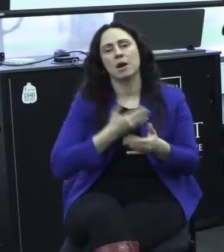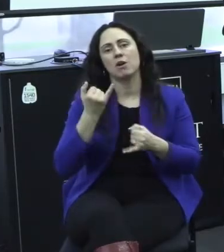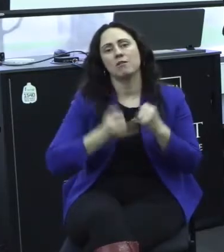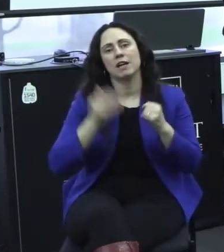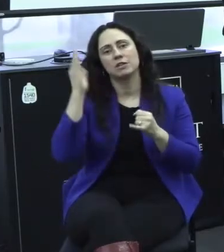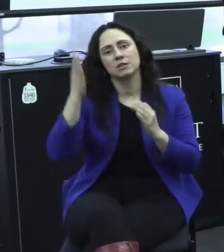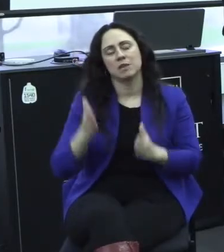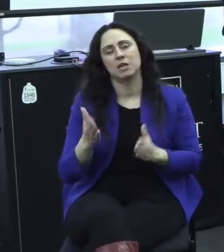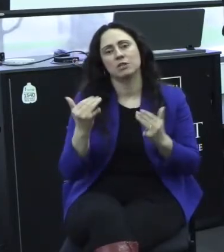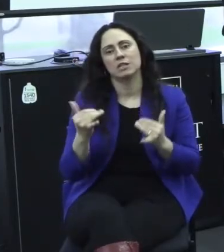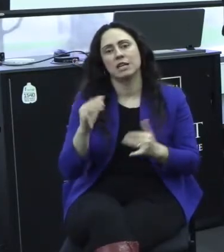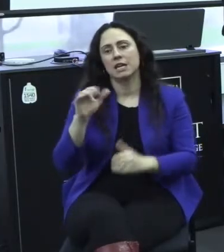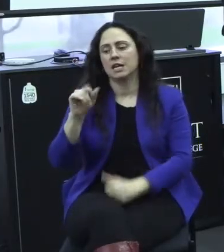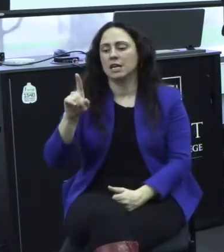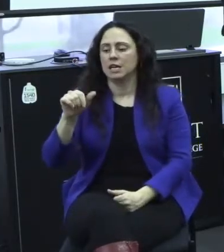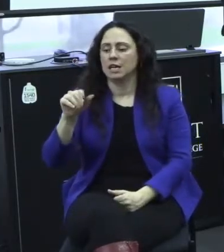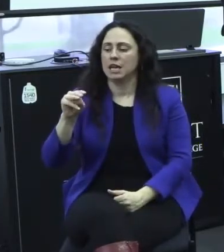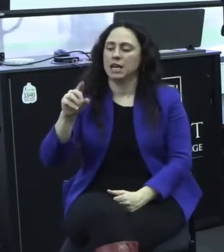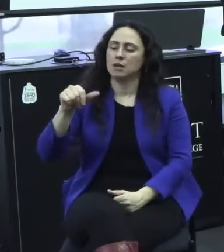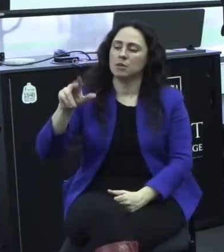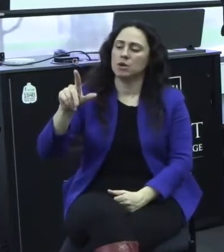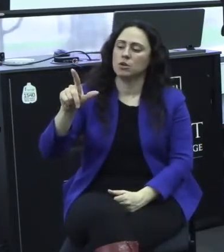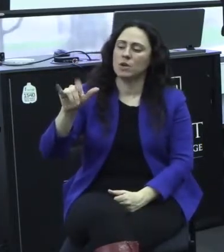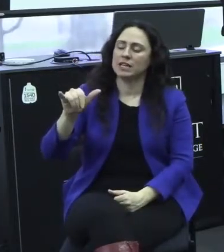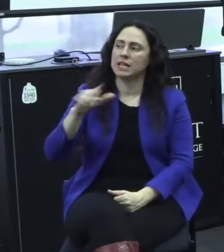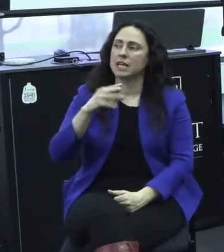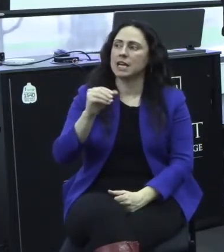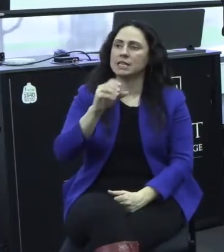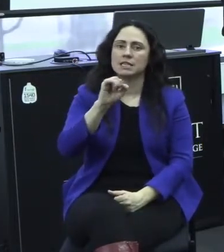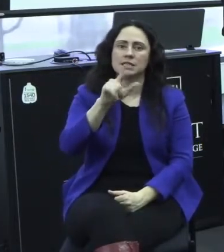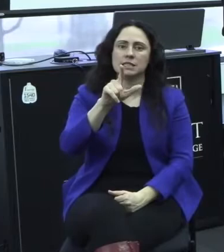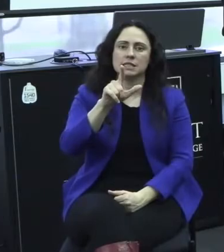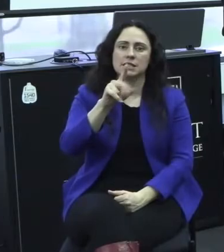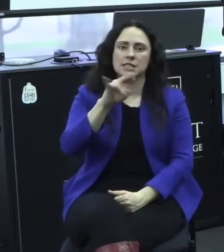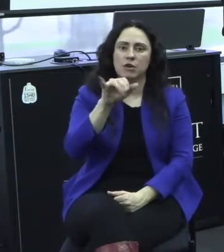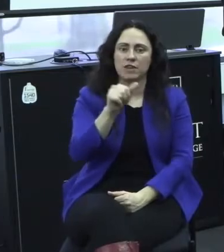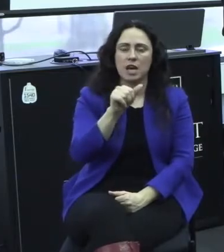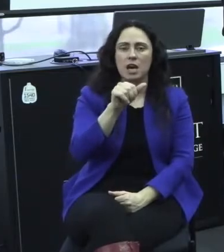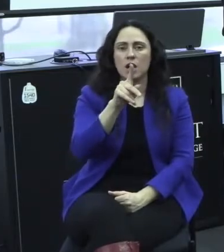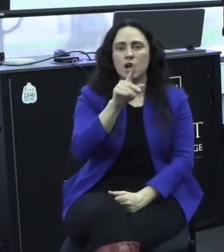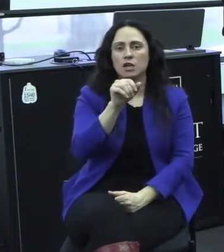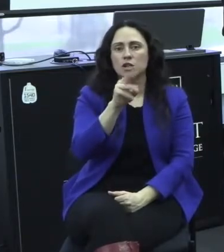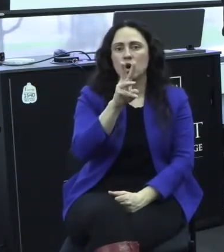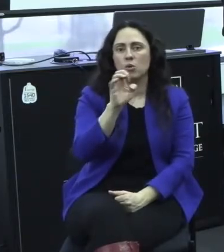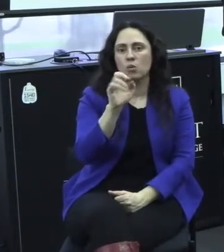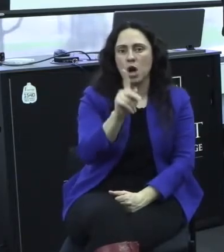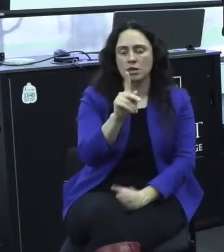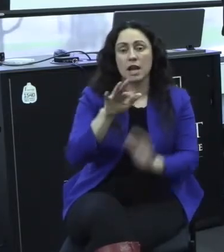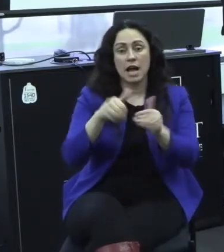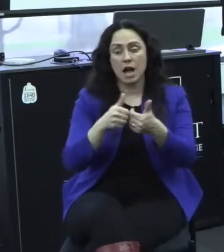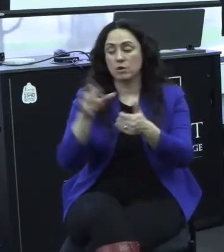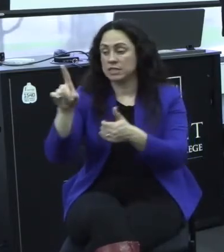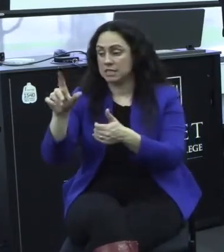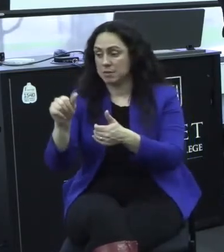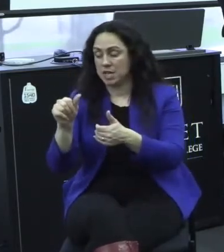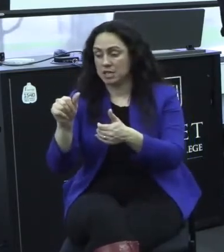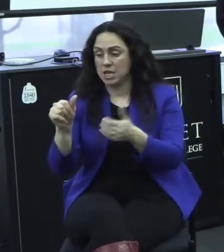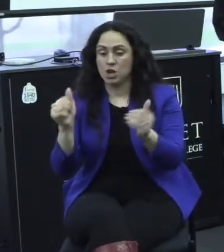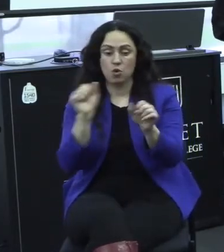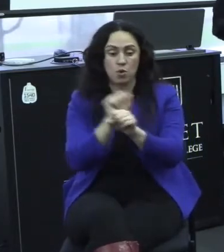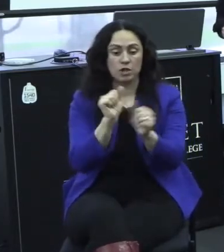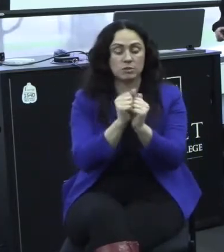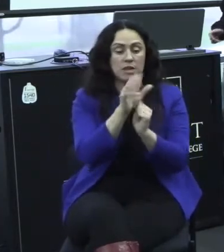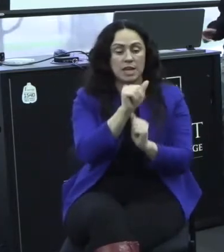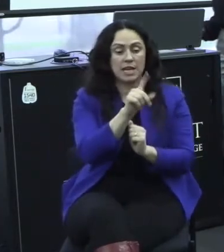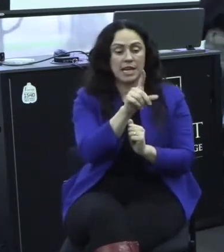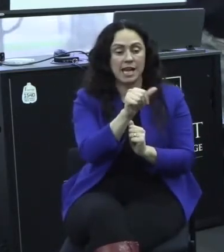speakers today, Adam Quigley and Sylvia Kowak, speaking about how disability comes together with ADA and architecture.